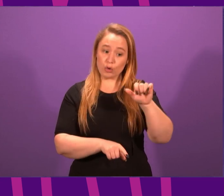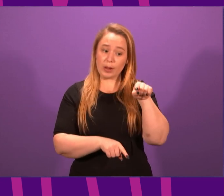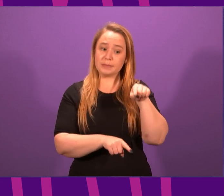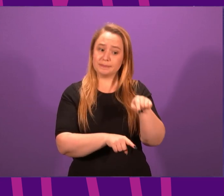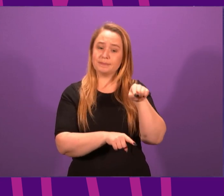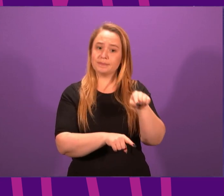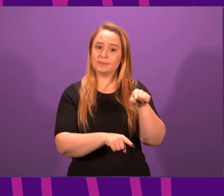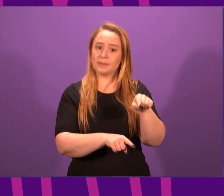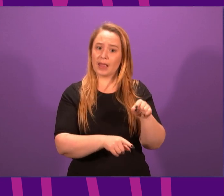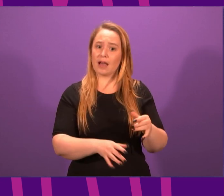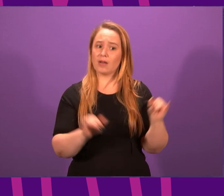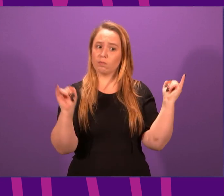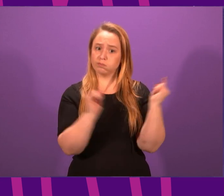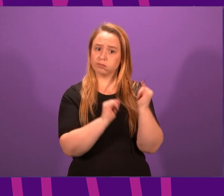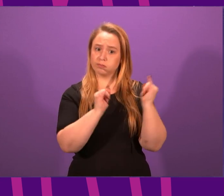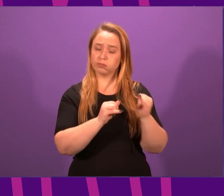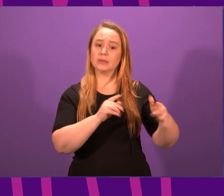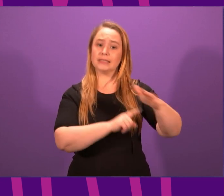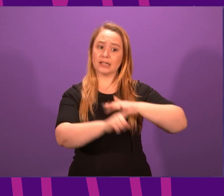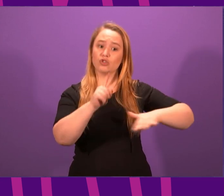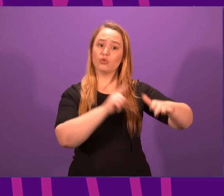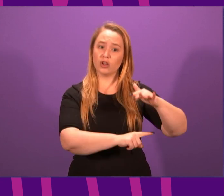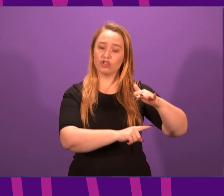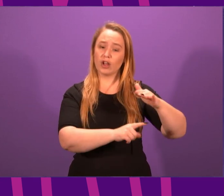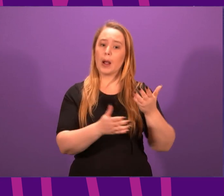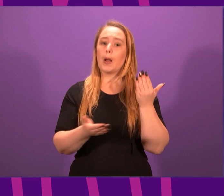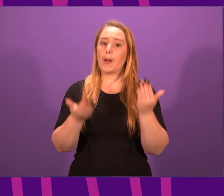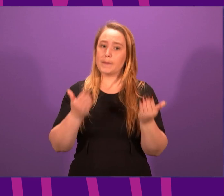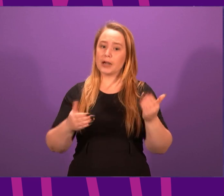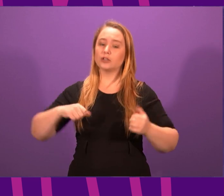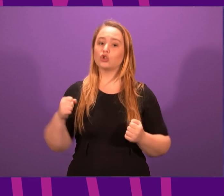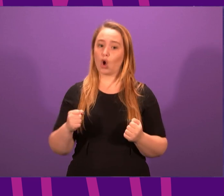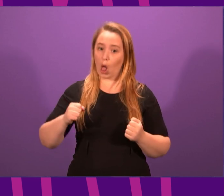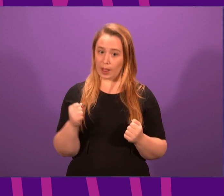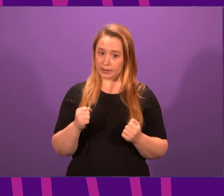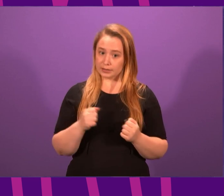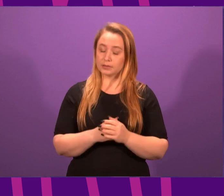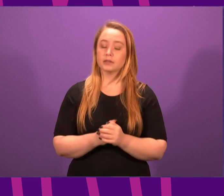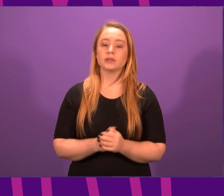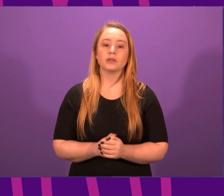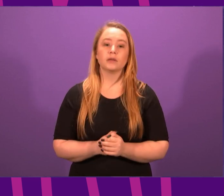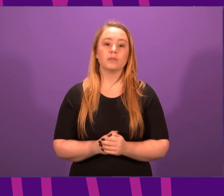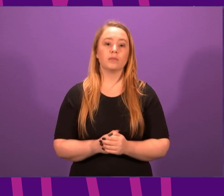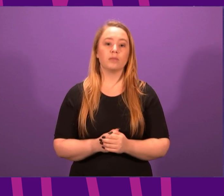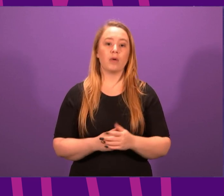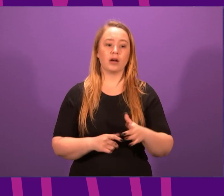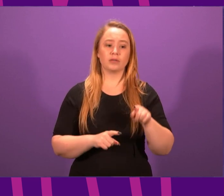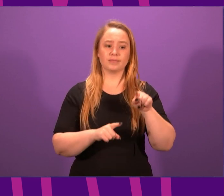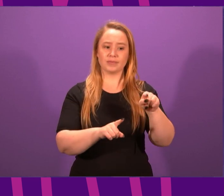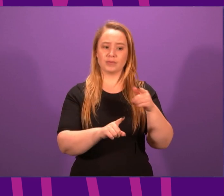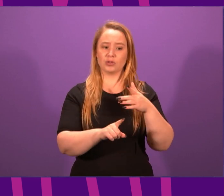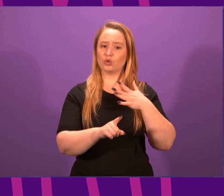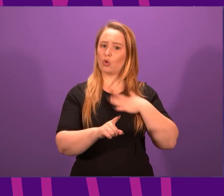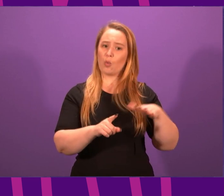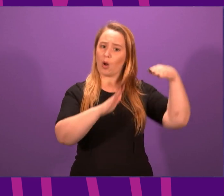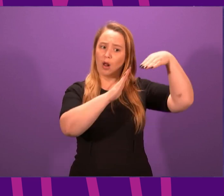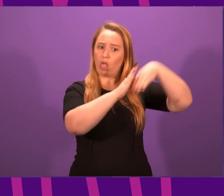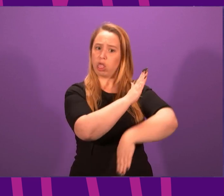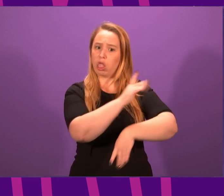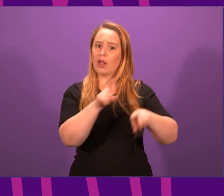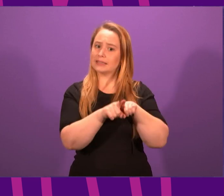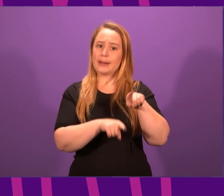face a much more severe situation than we do currently. However, it is to try to avoid that kind of deterioration and